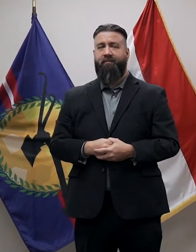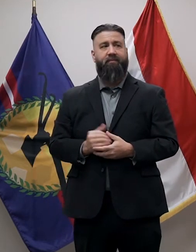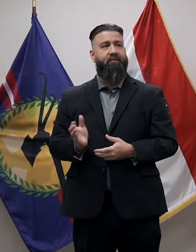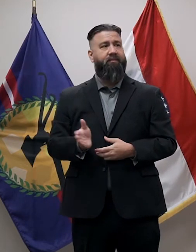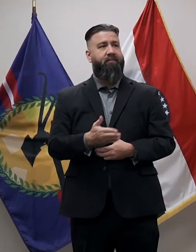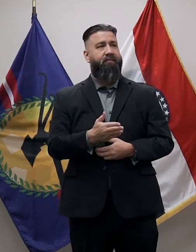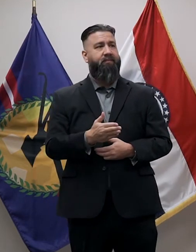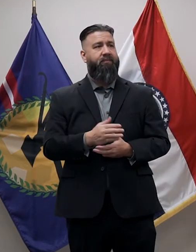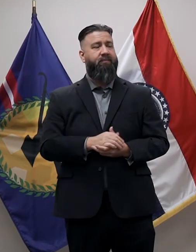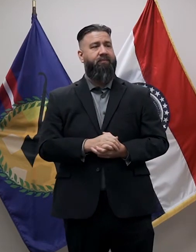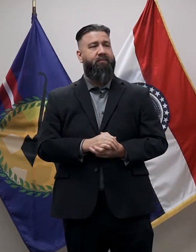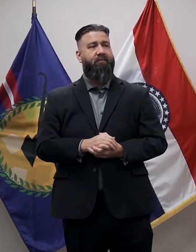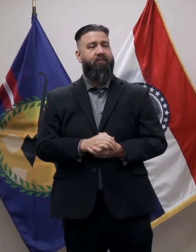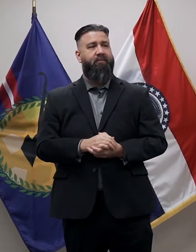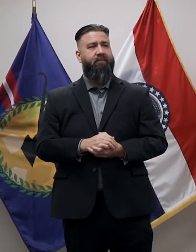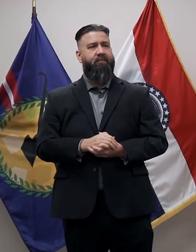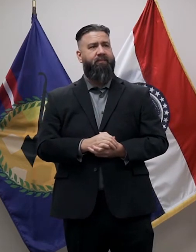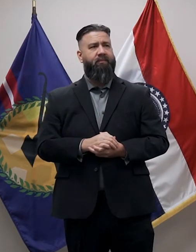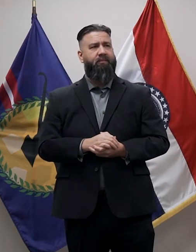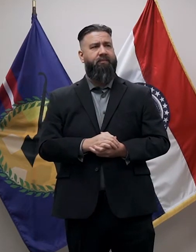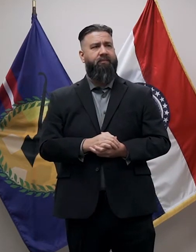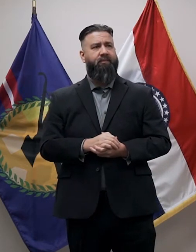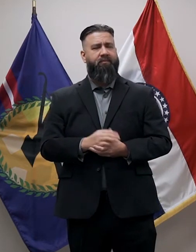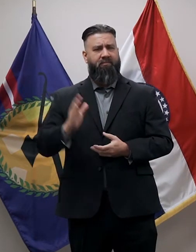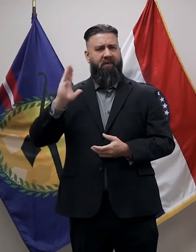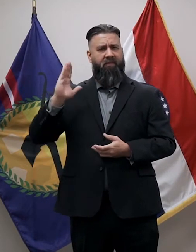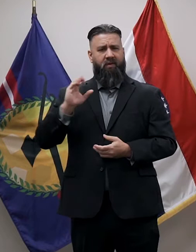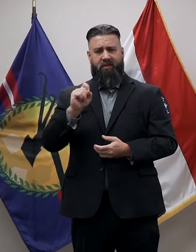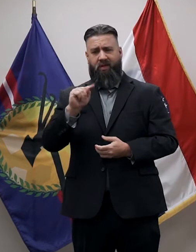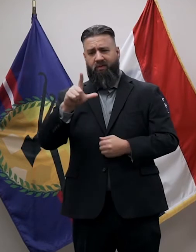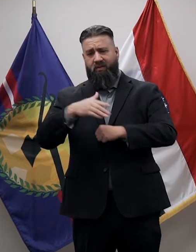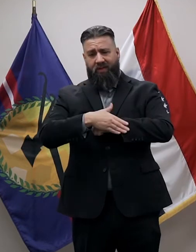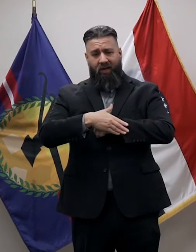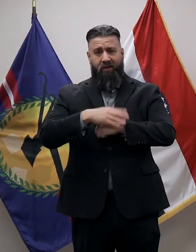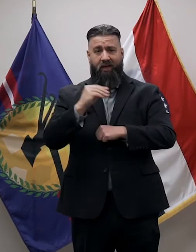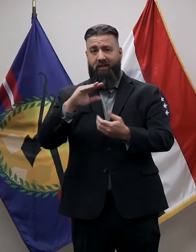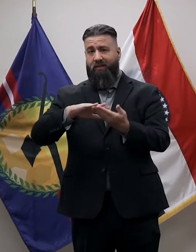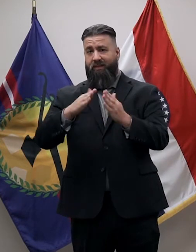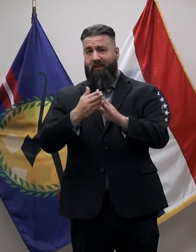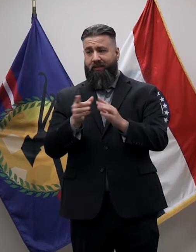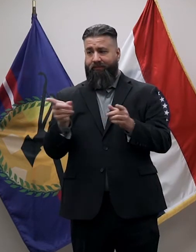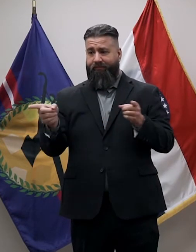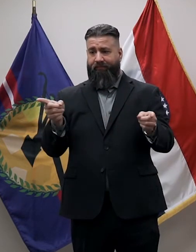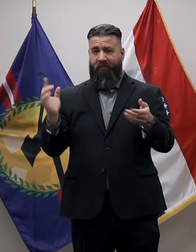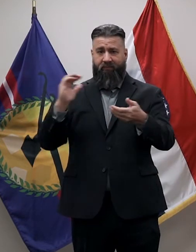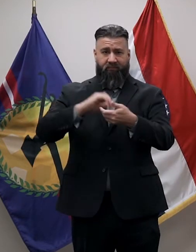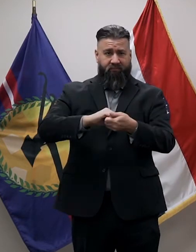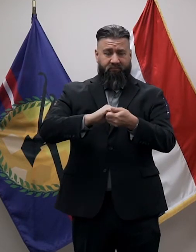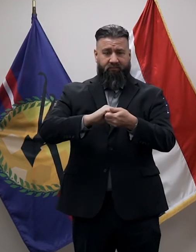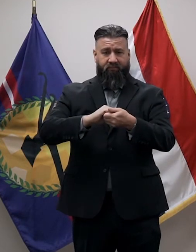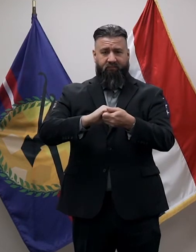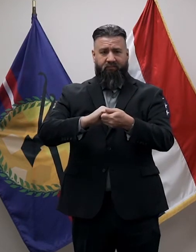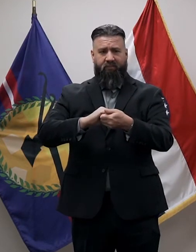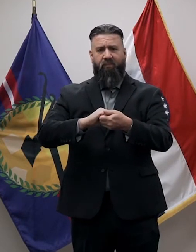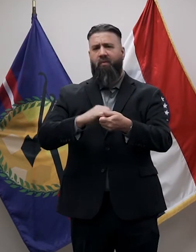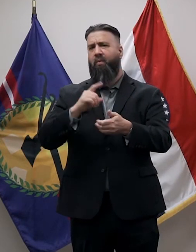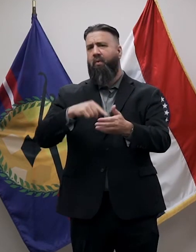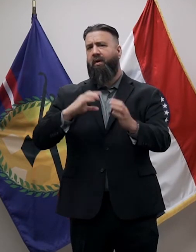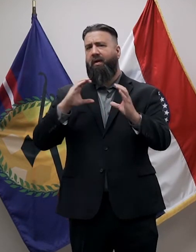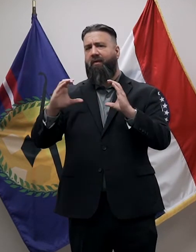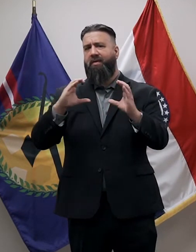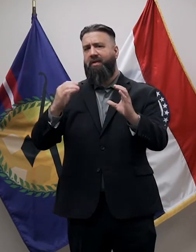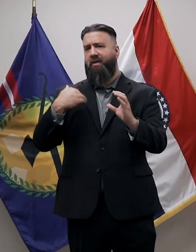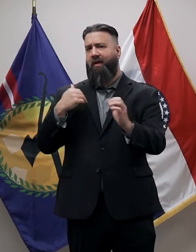In the past, the county and the city of St. Louis have coordinated at times on these measures. What conversations have you had with the city about this